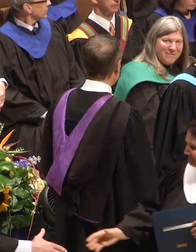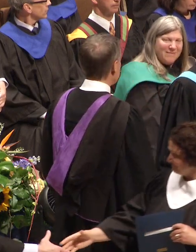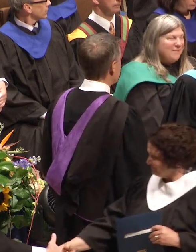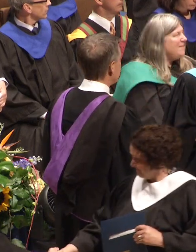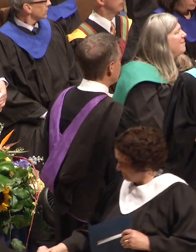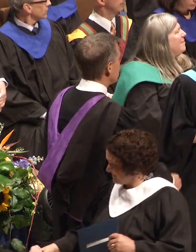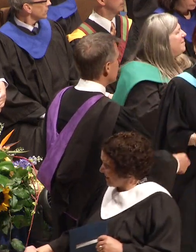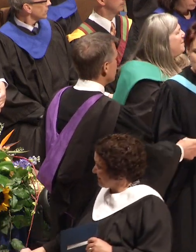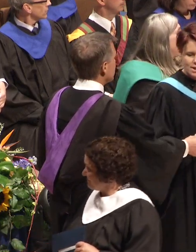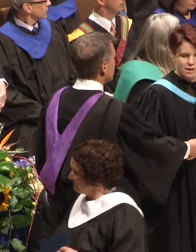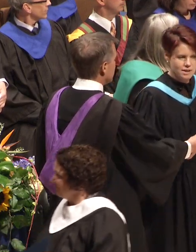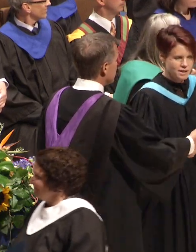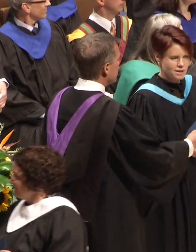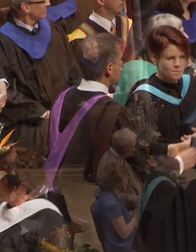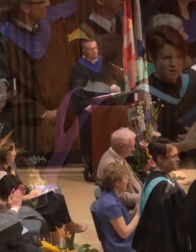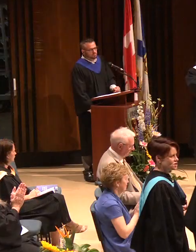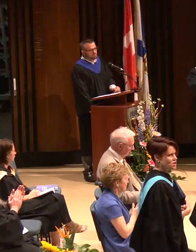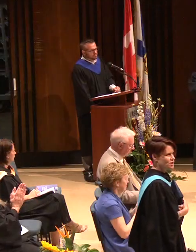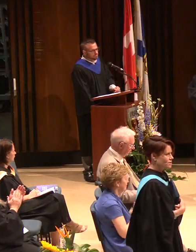Dwayne Kaiser.